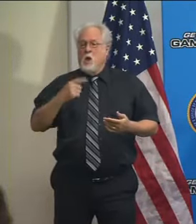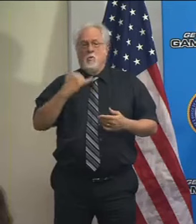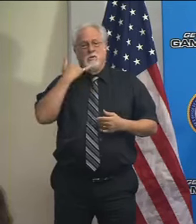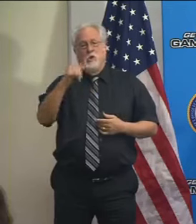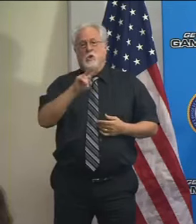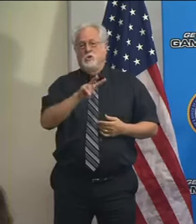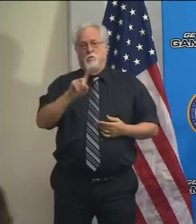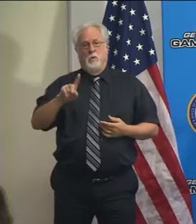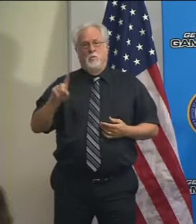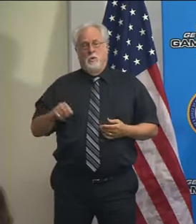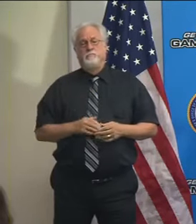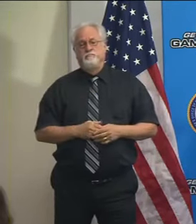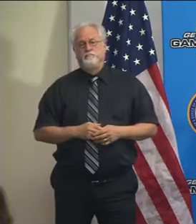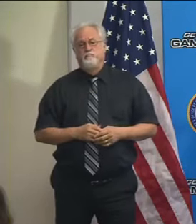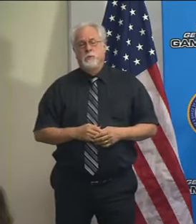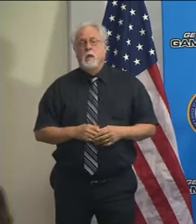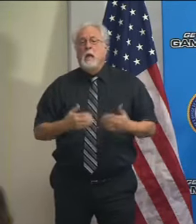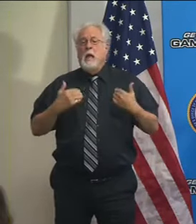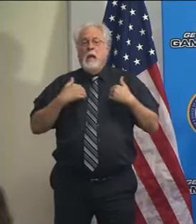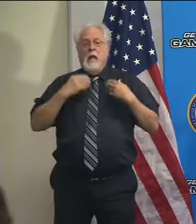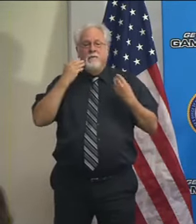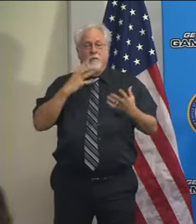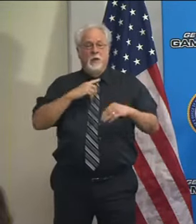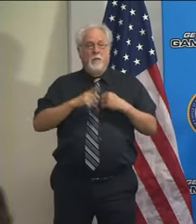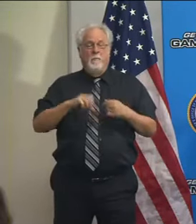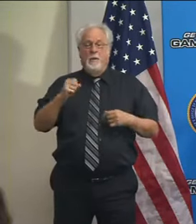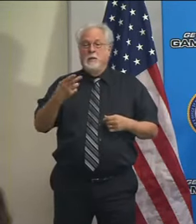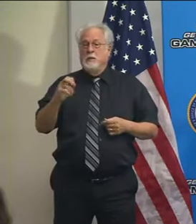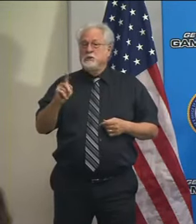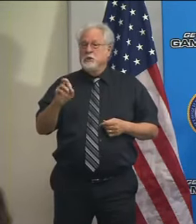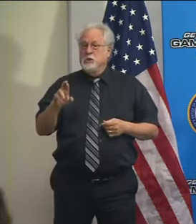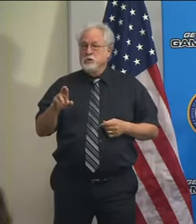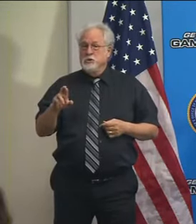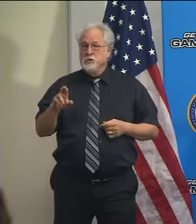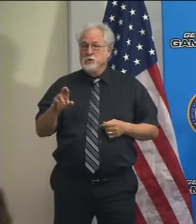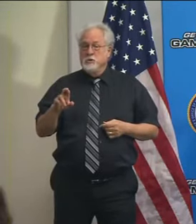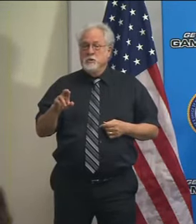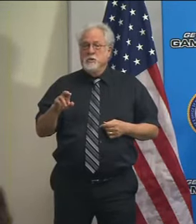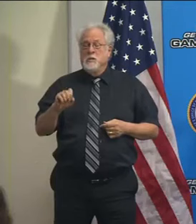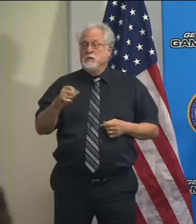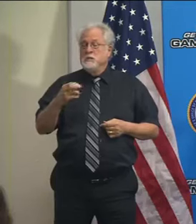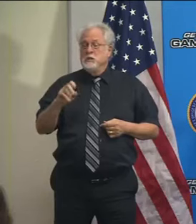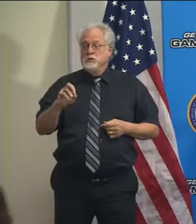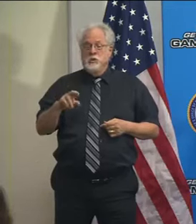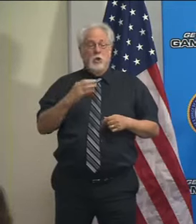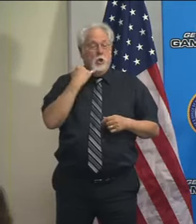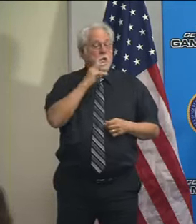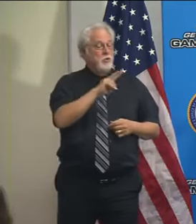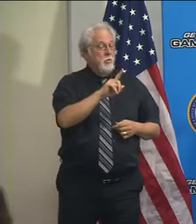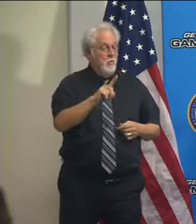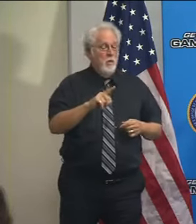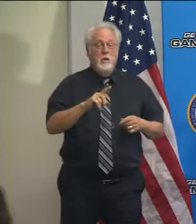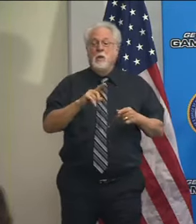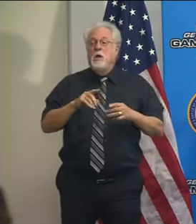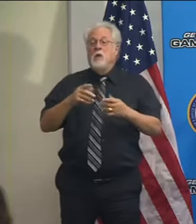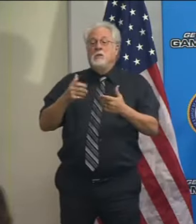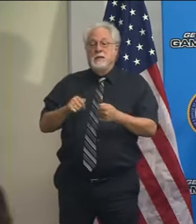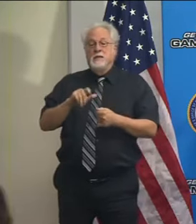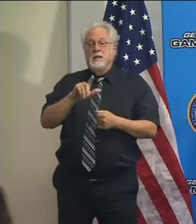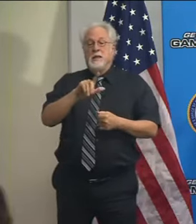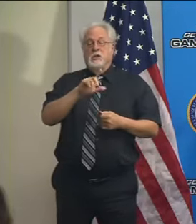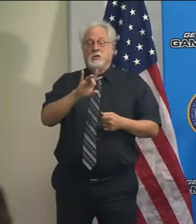call 211. If you got information about sheltering, in addition to calling 211, you can text LA Shelter